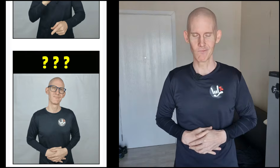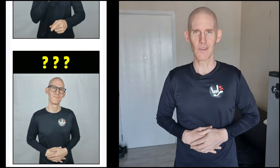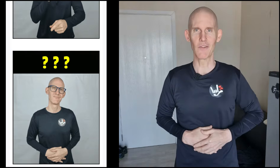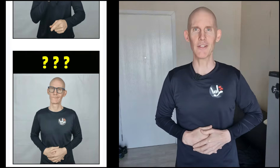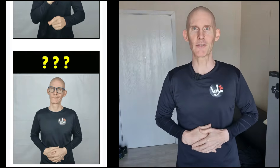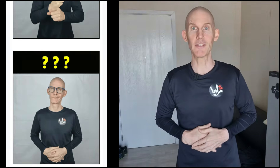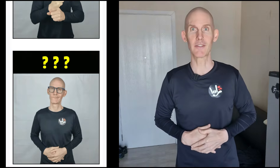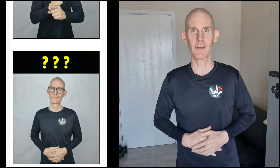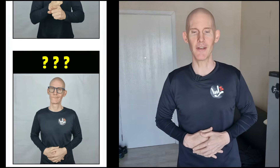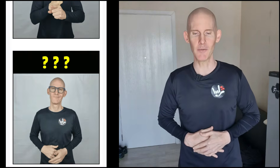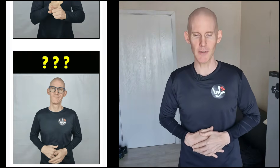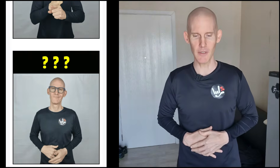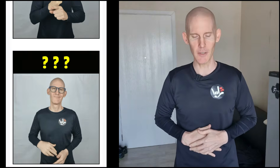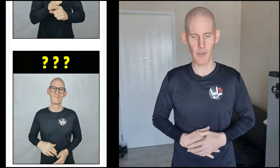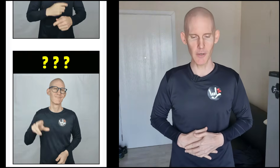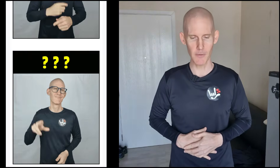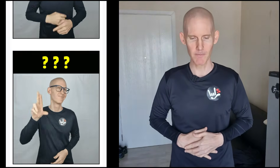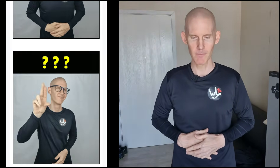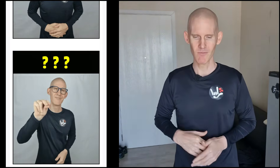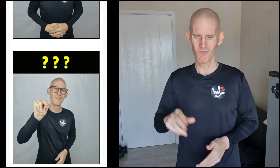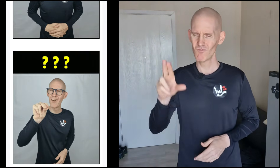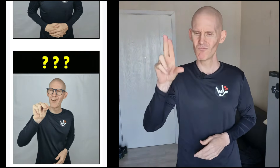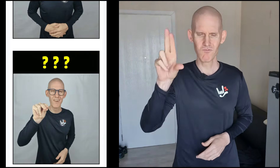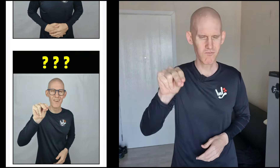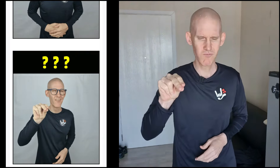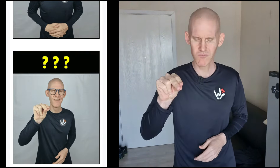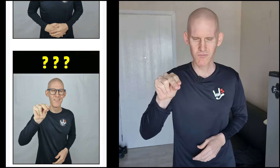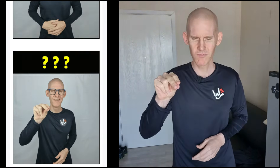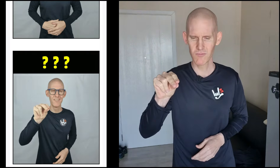All right, so let's sign with it. Here we go.